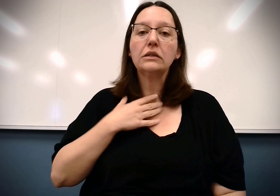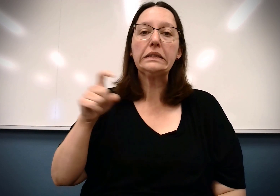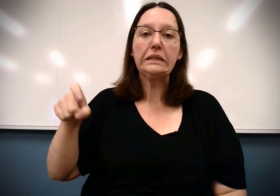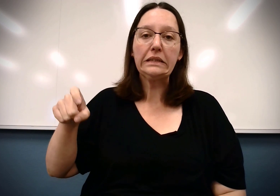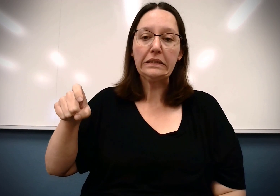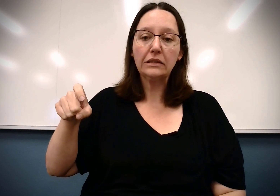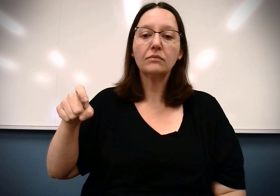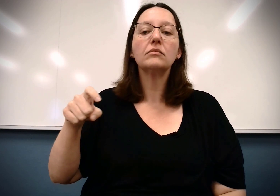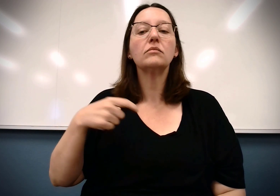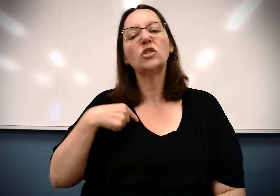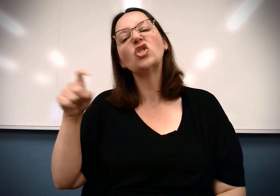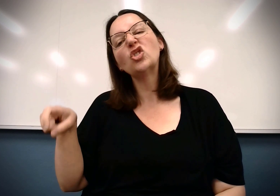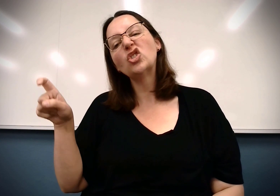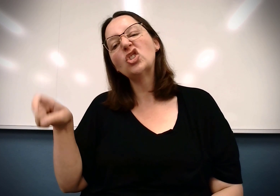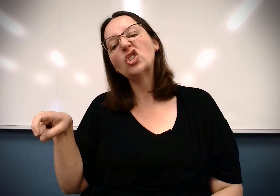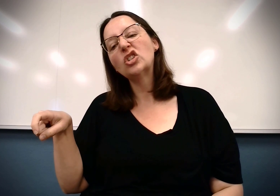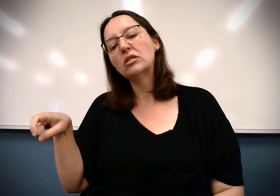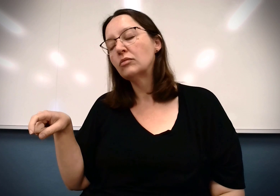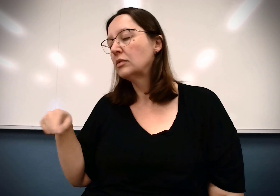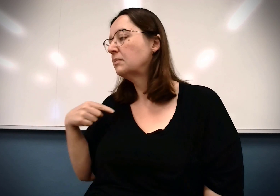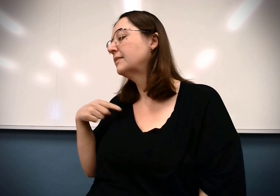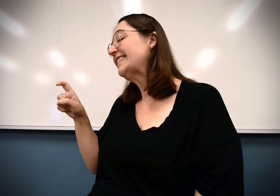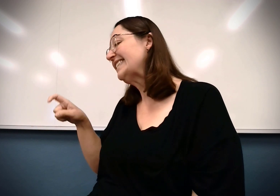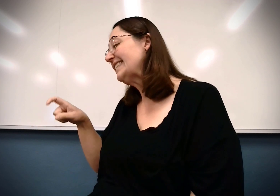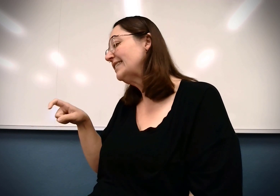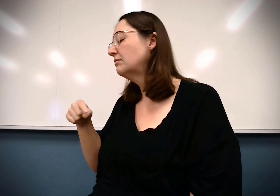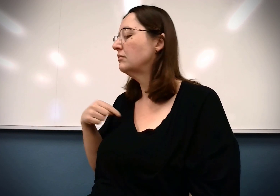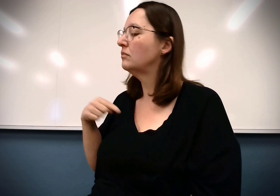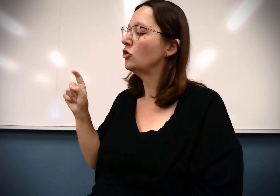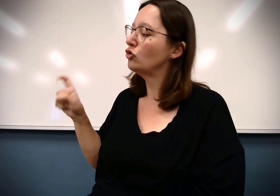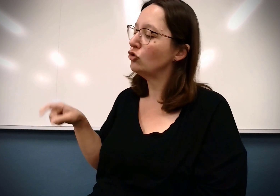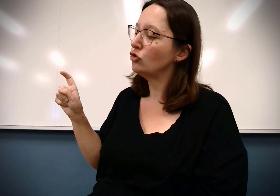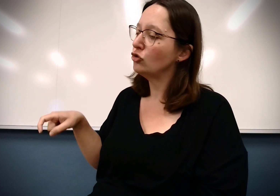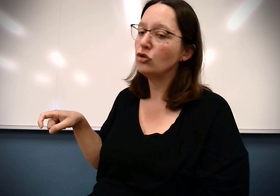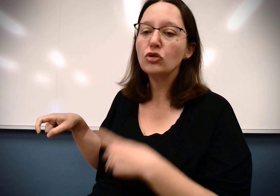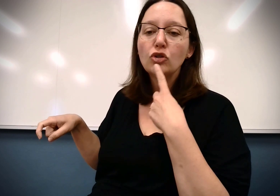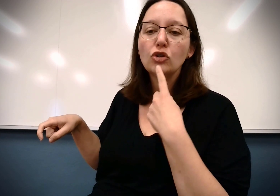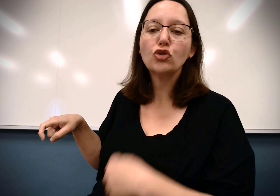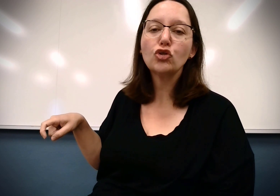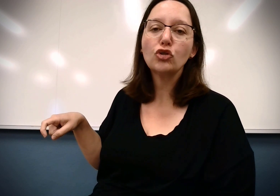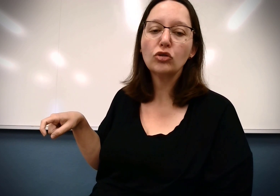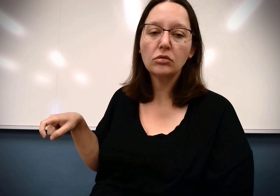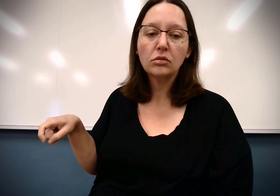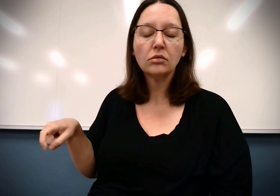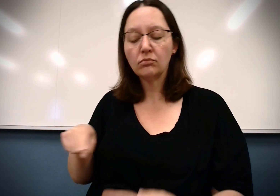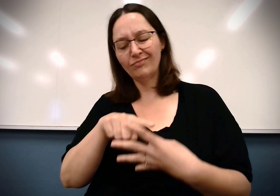I need. Versus, I should. Right? The intent behind it is different. The feeling is different. Should,